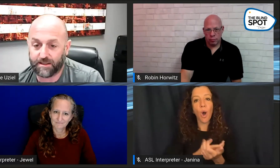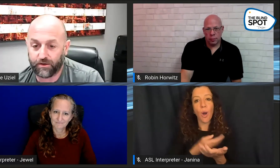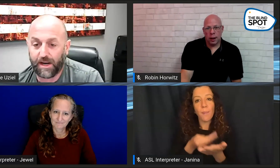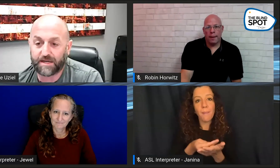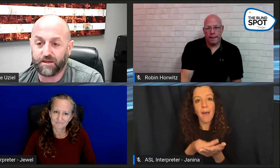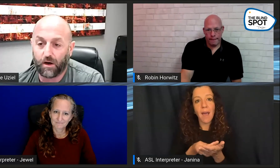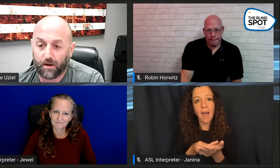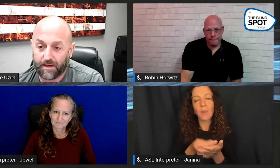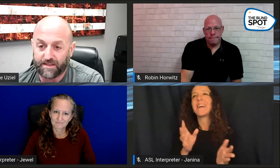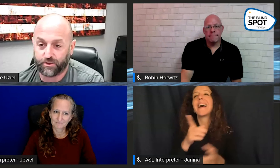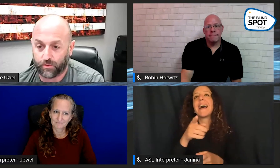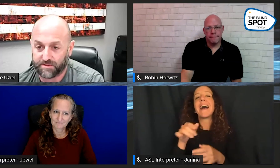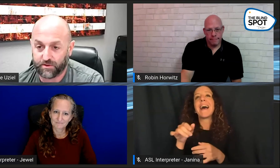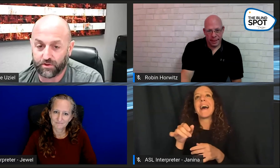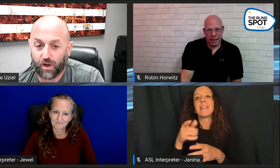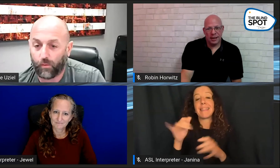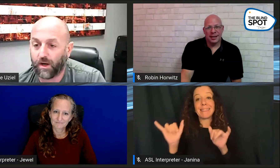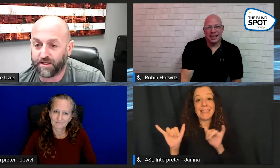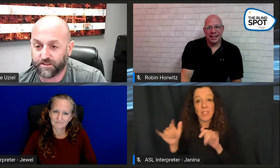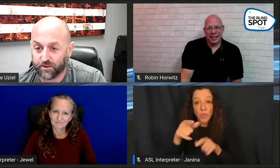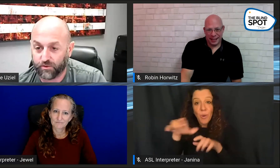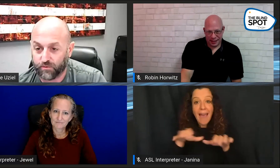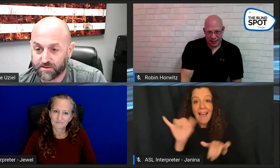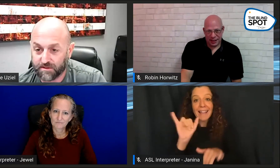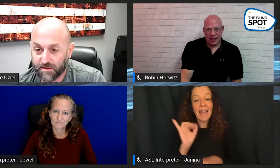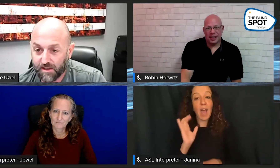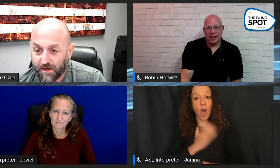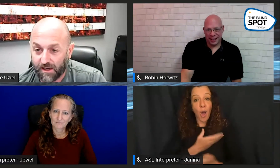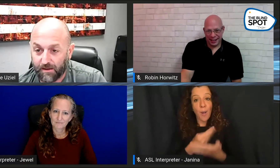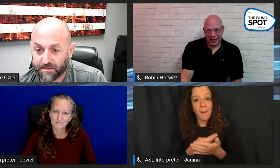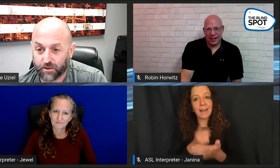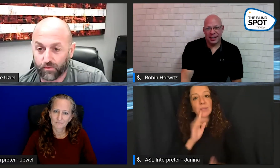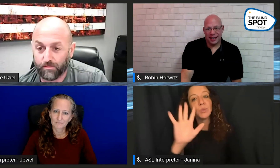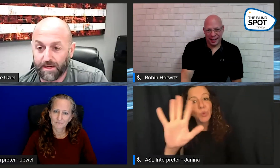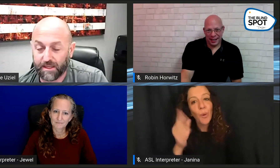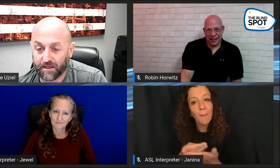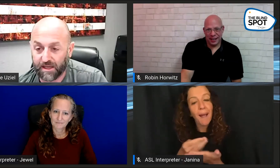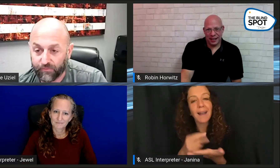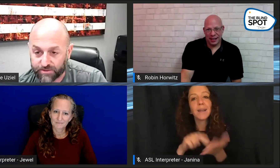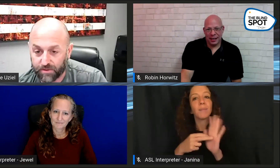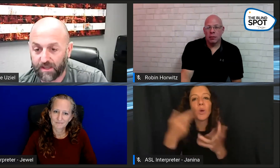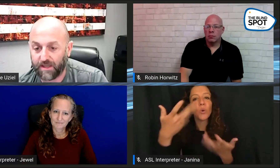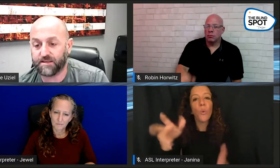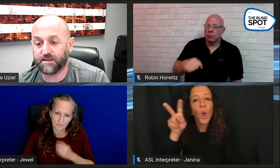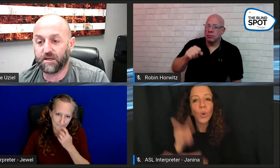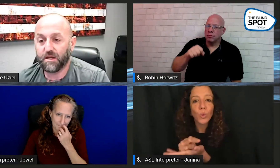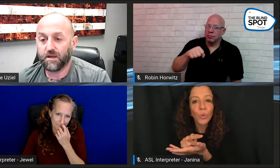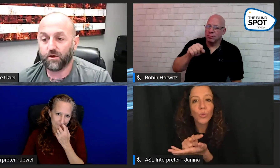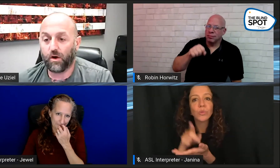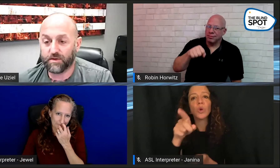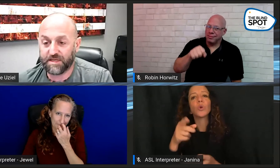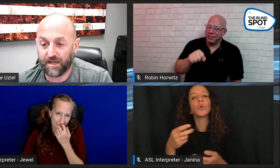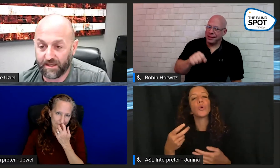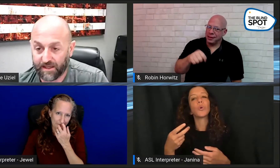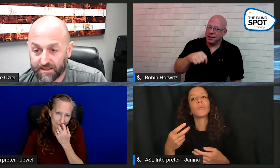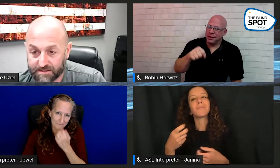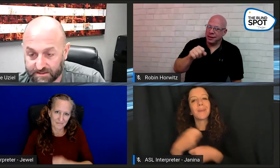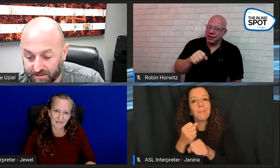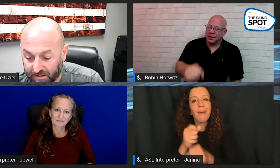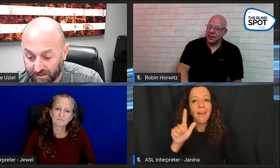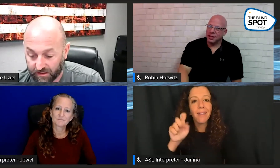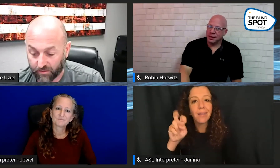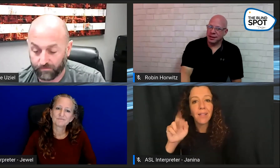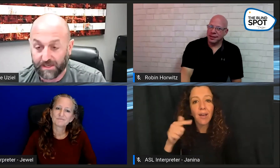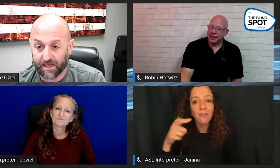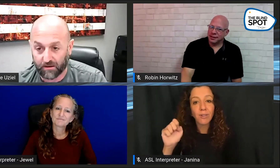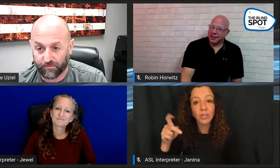money. You're acting our money as yours, so you're not wanting to lose, and so you were making leverage plays, and you're always telling